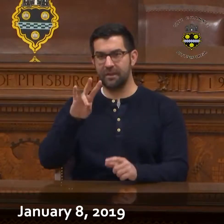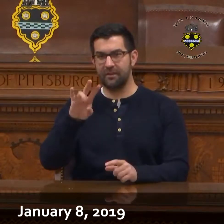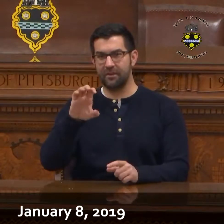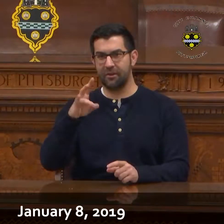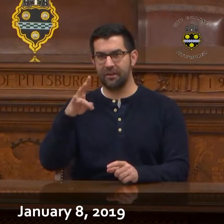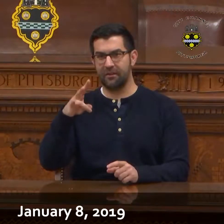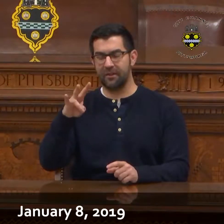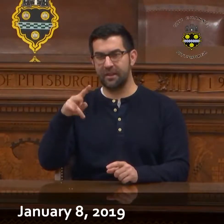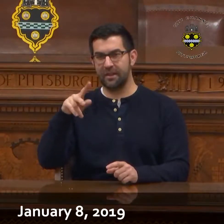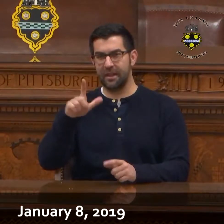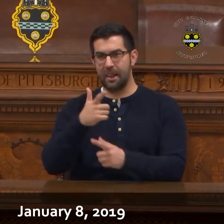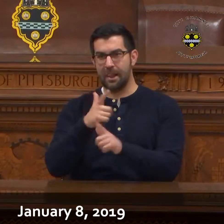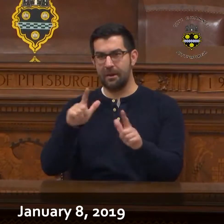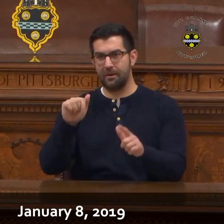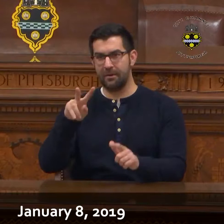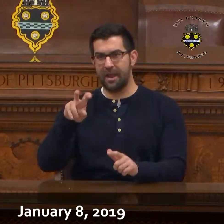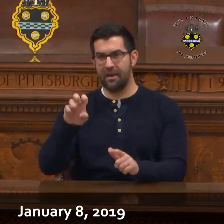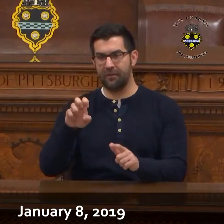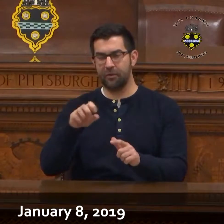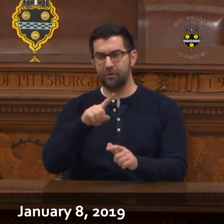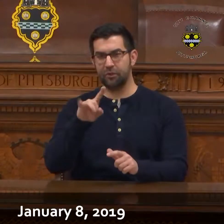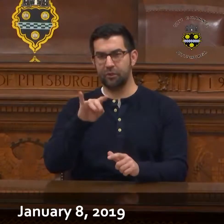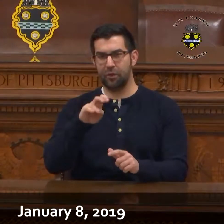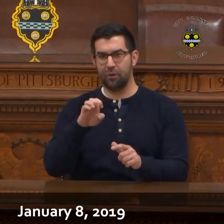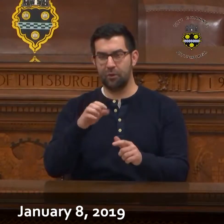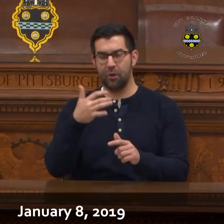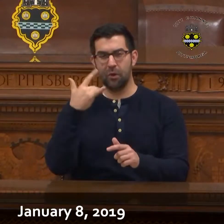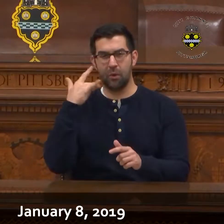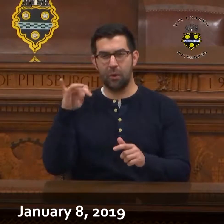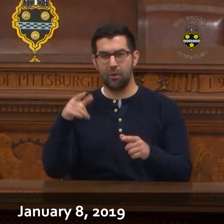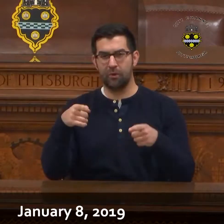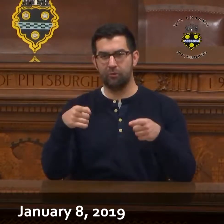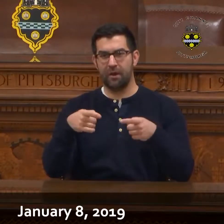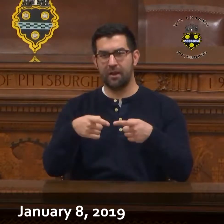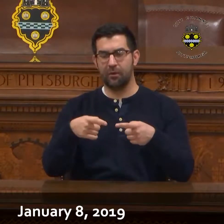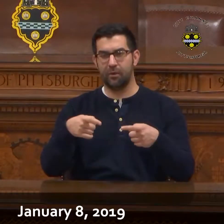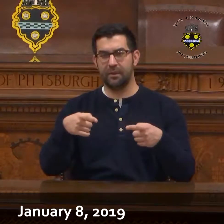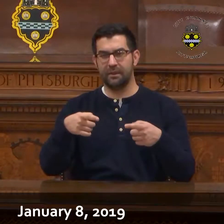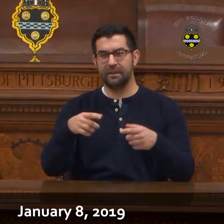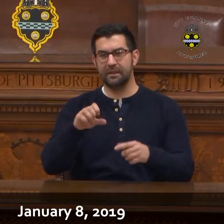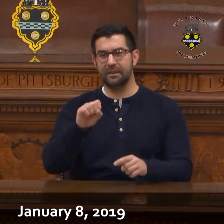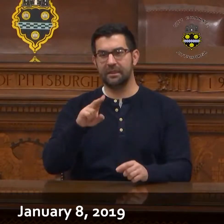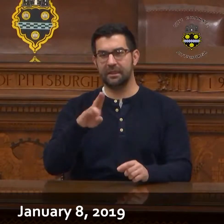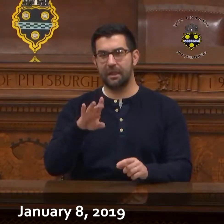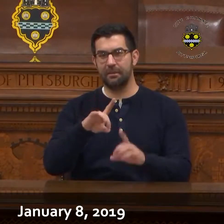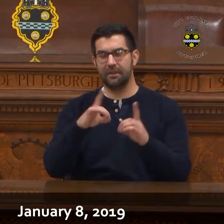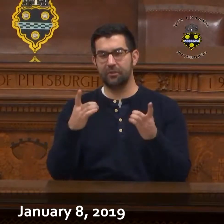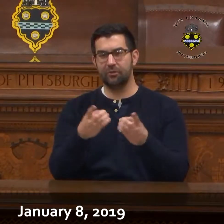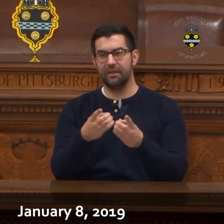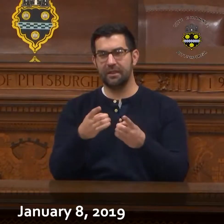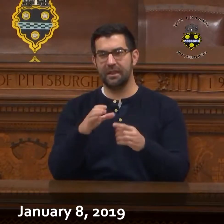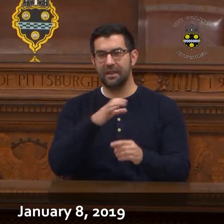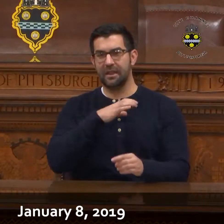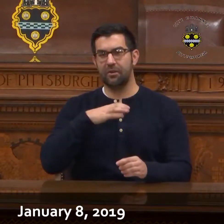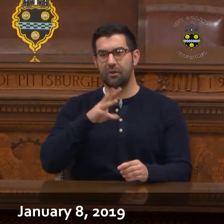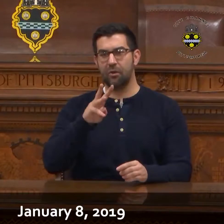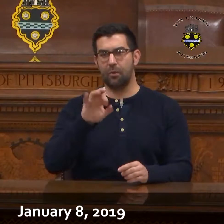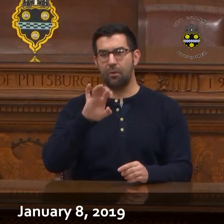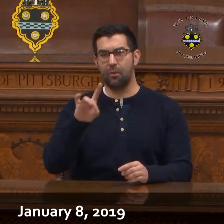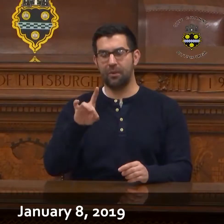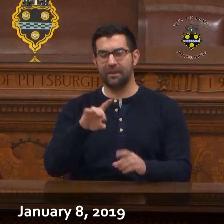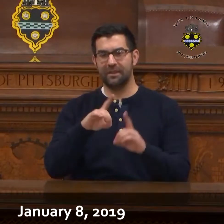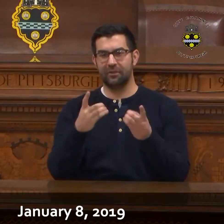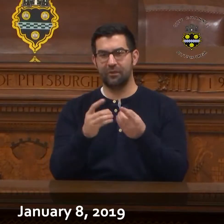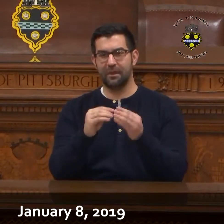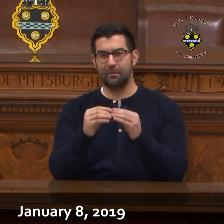Avenue, zoned Golden Triangle Subdistrict, 2nd Ward, Council District Number 6. This